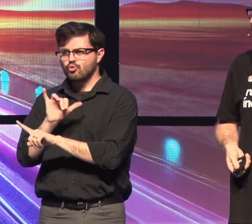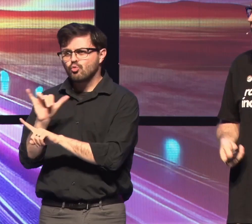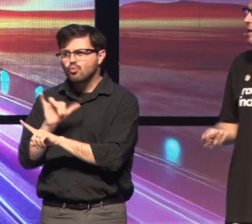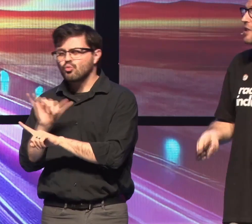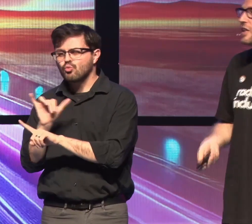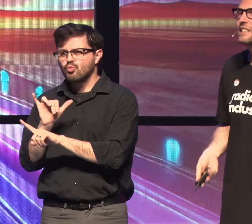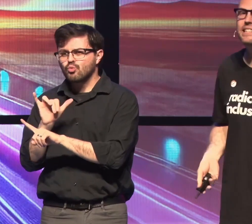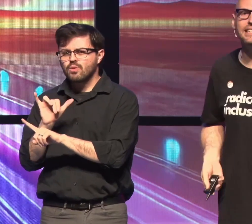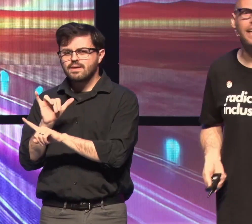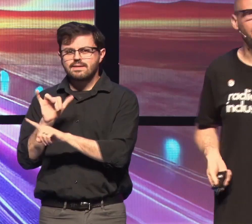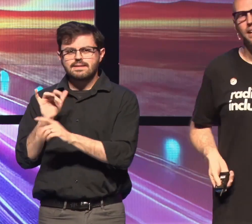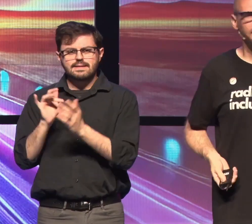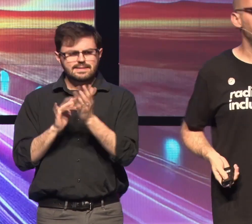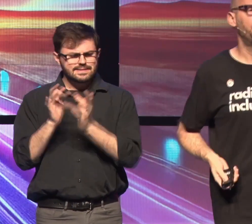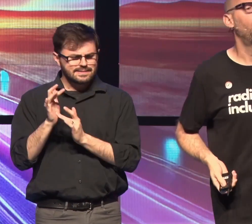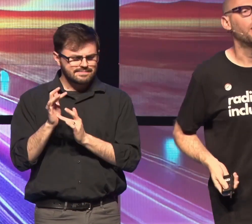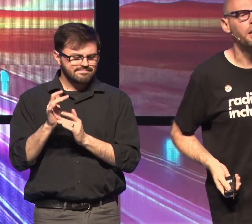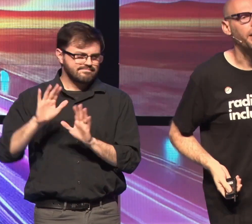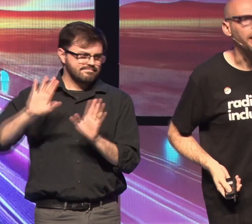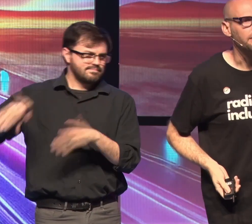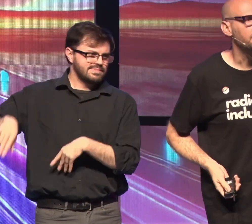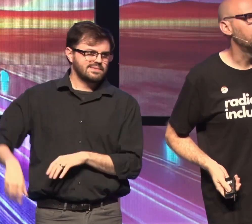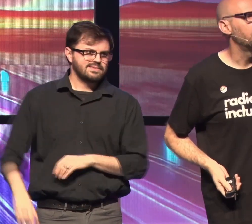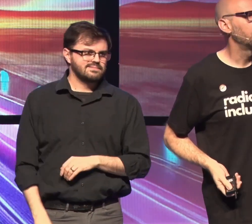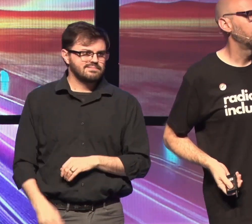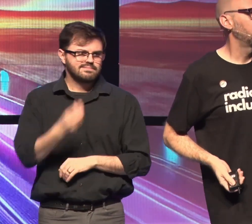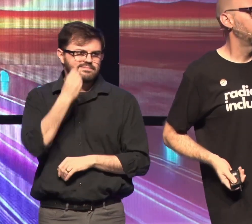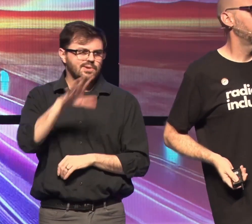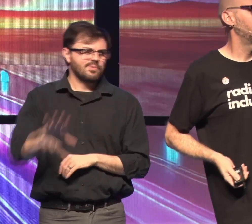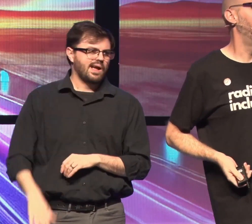Right? And Jesus is like, let them fall in a pit.